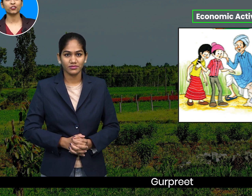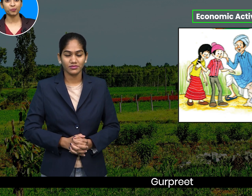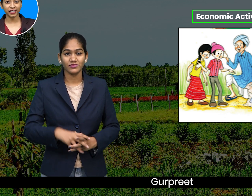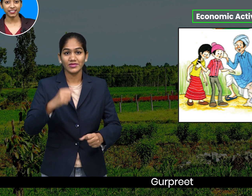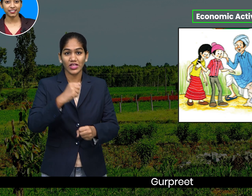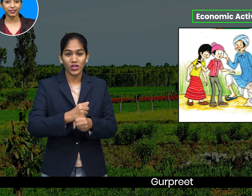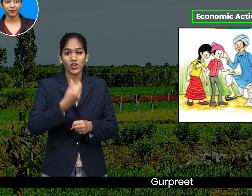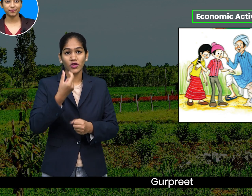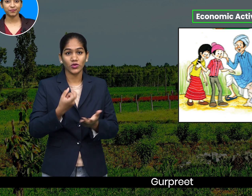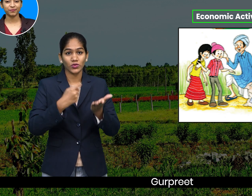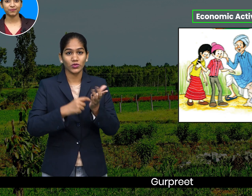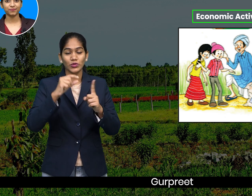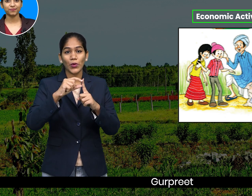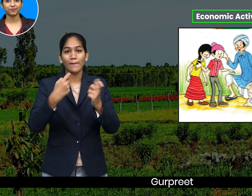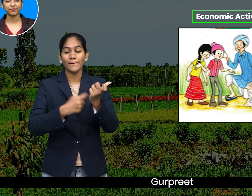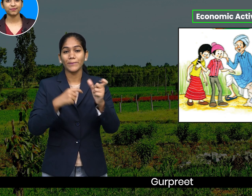Gurupreet,